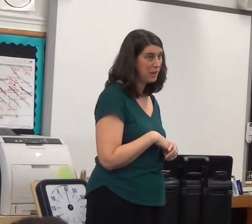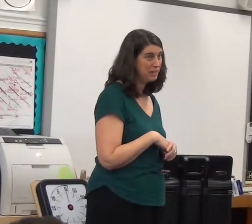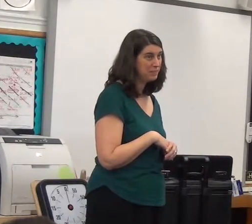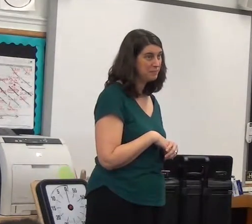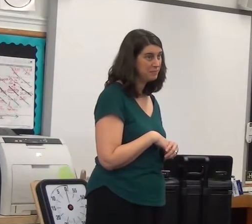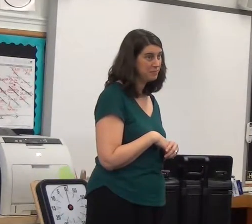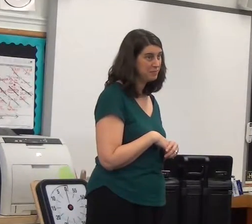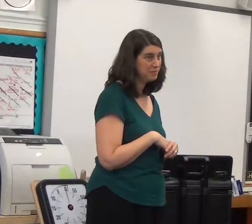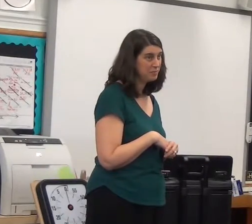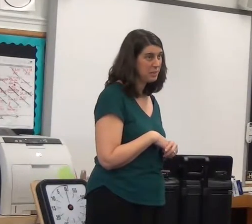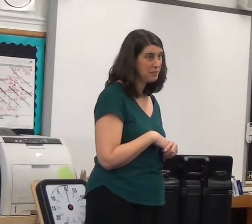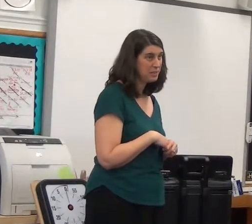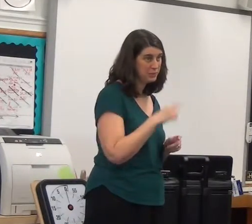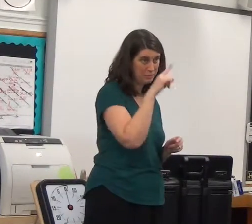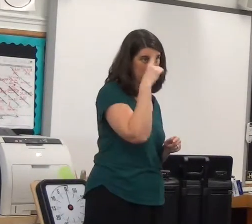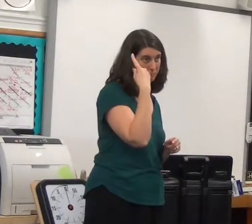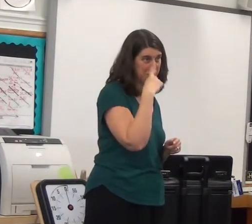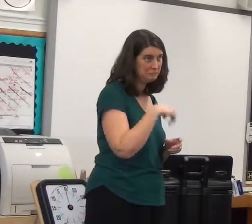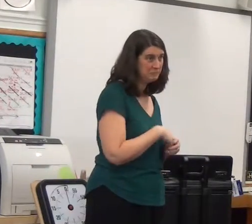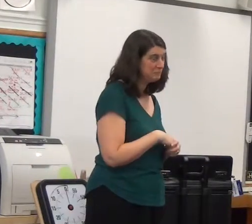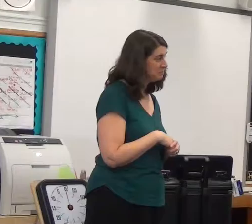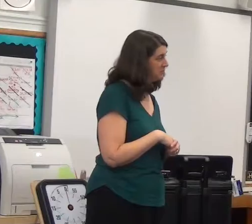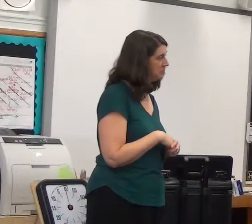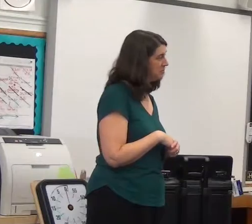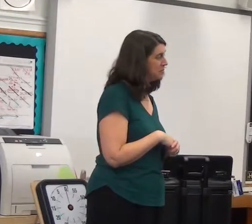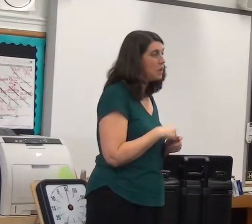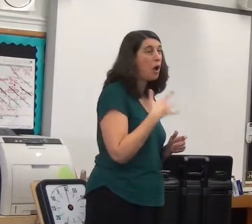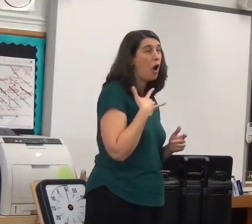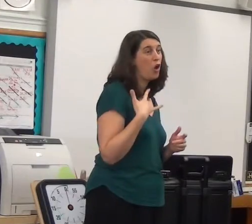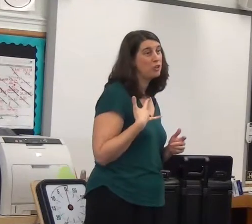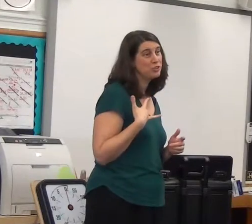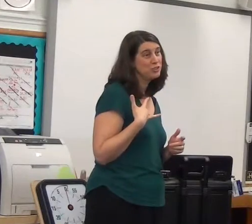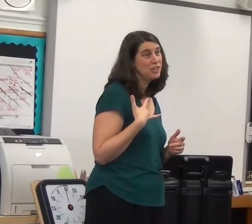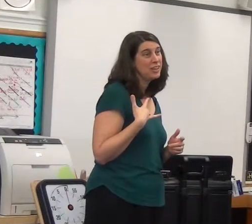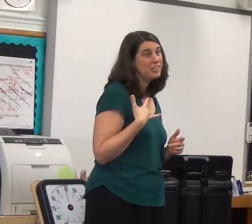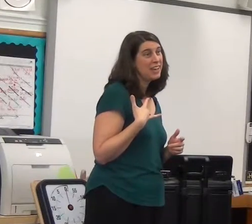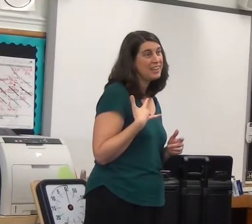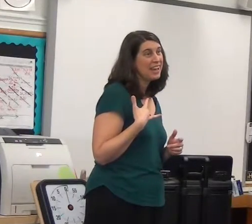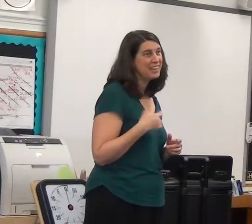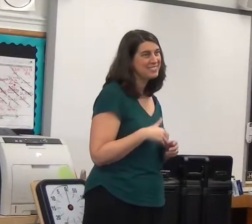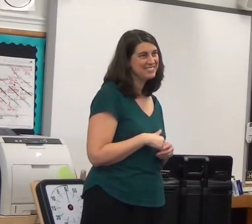was a spade. A spade? Maybe. Was it? I have the 4 of hearts.